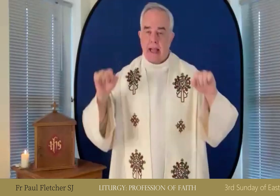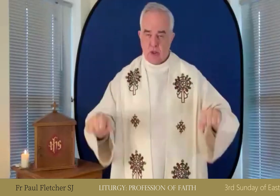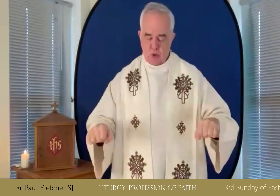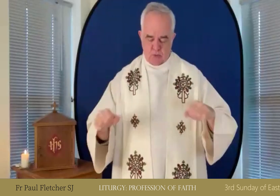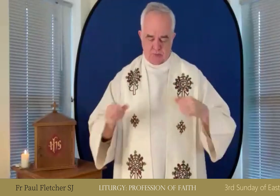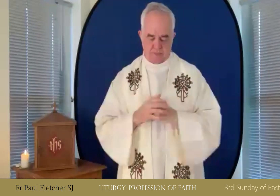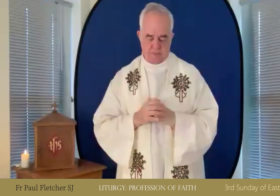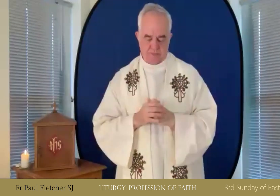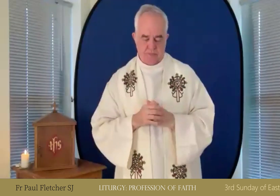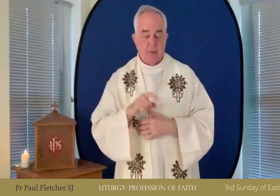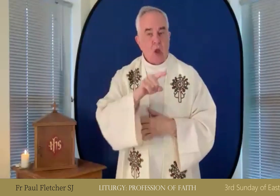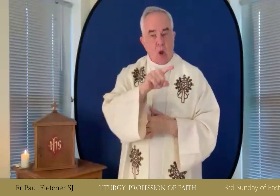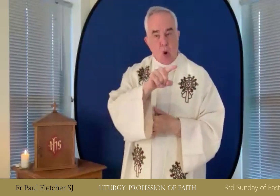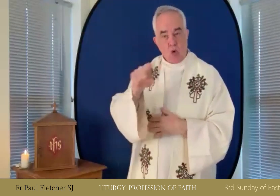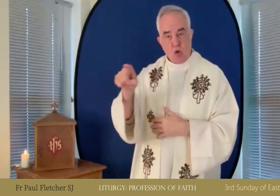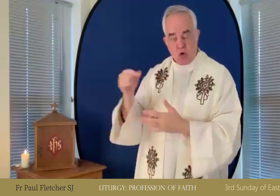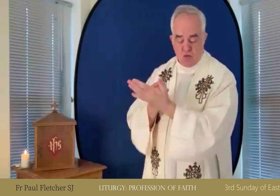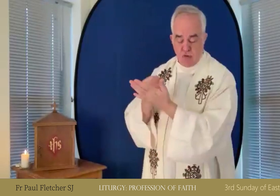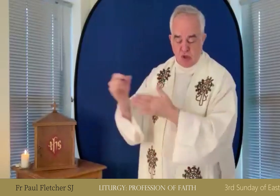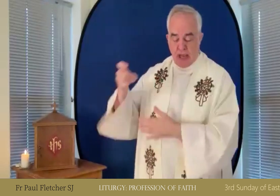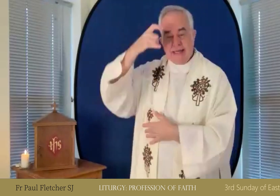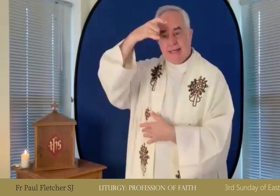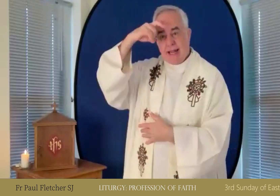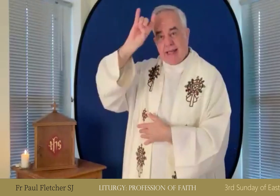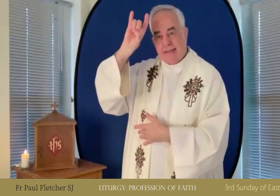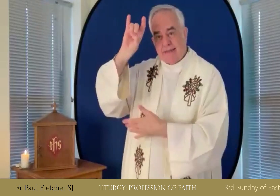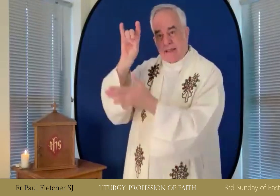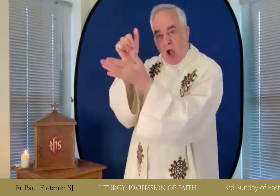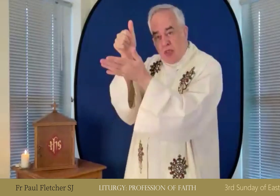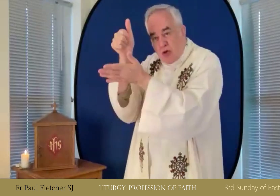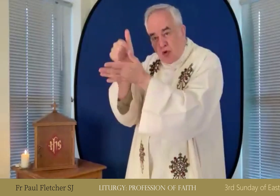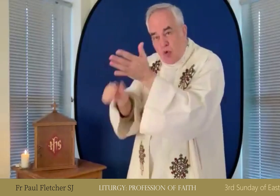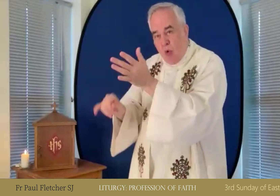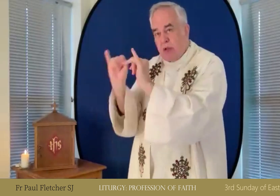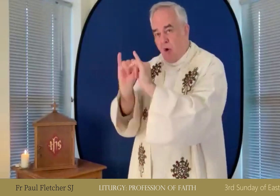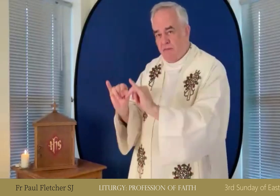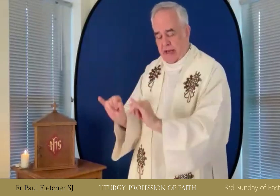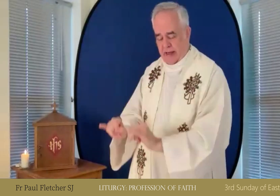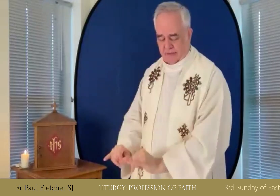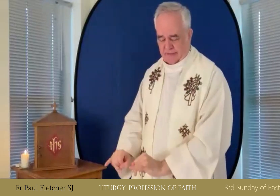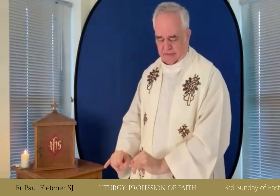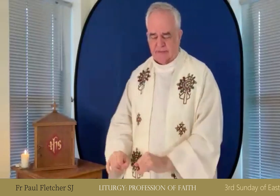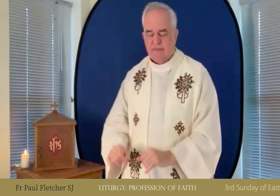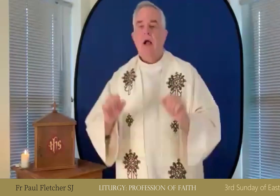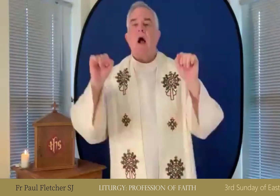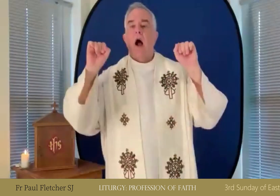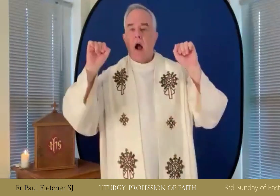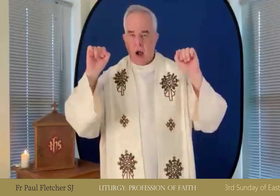do. Do you, with that Satan, the thought of evil? I